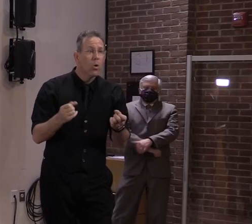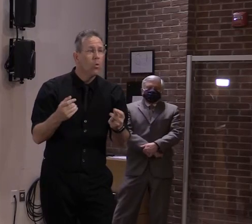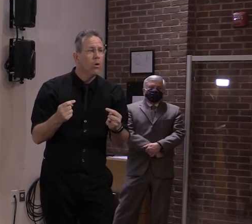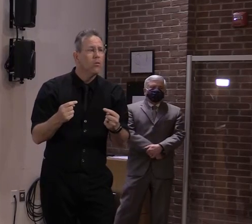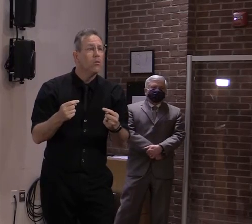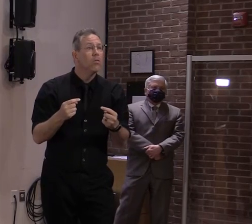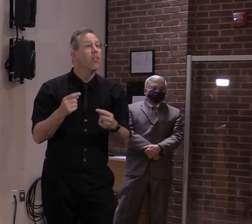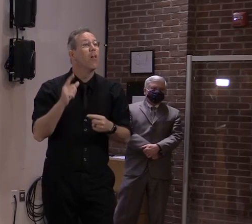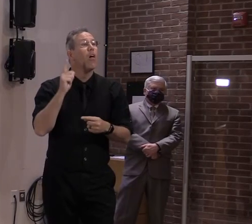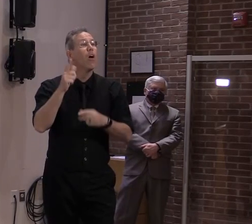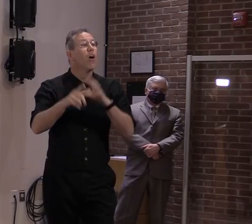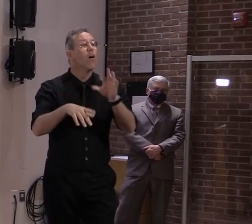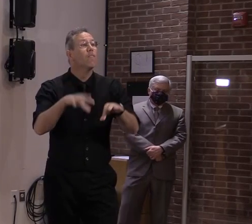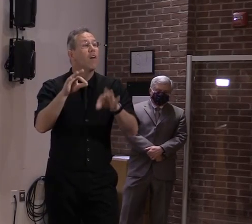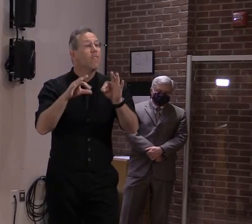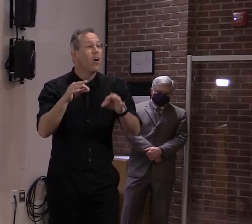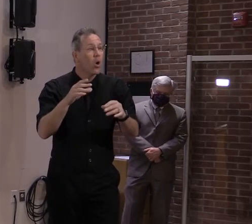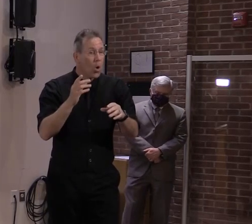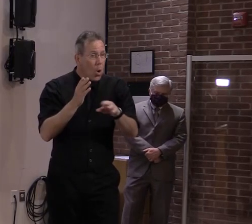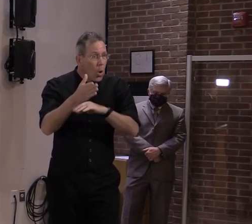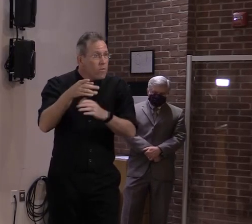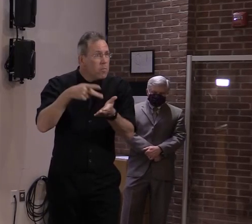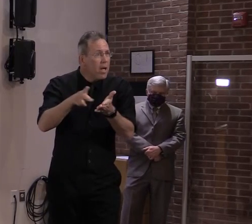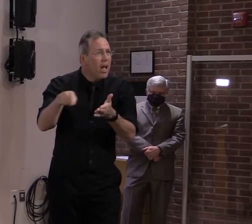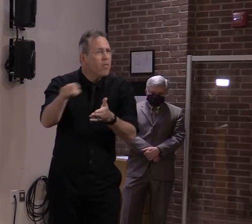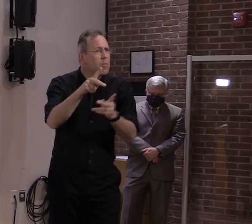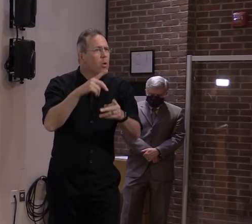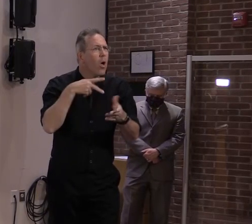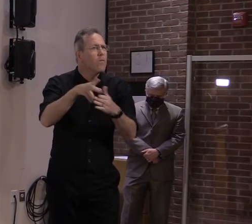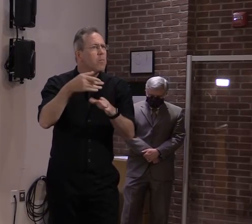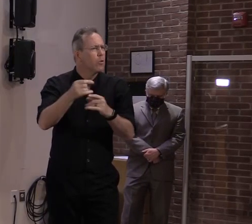that be handled? So there are two.